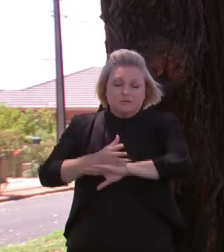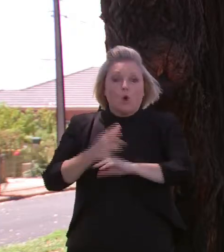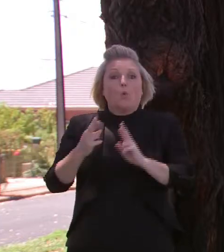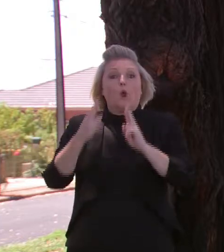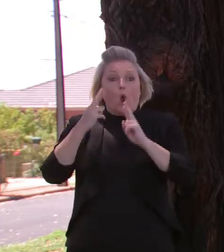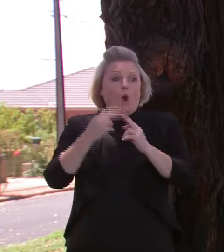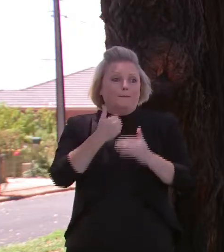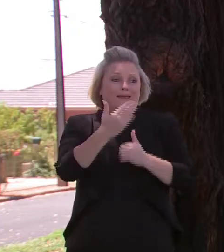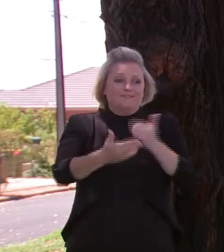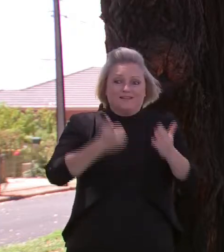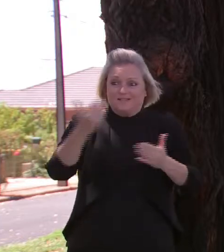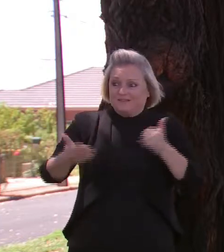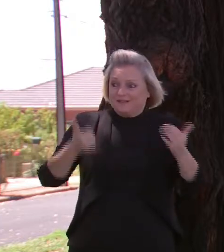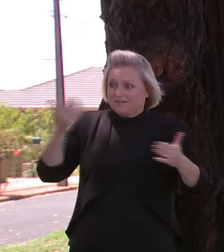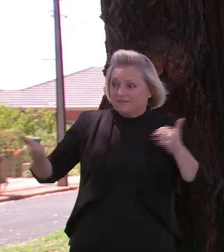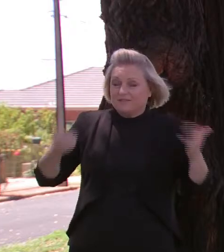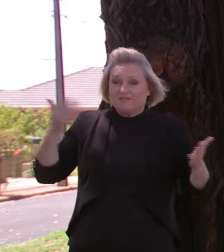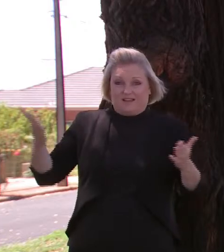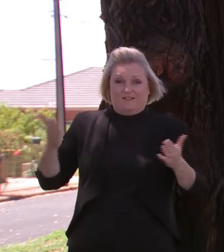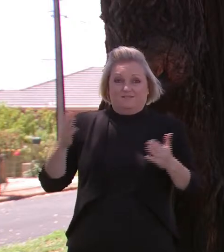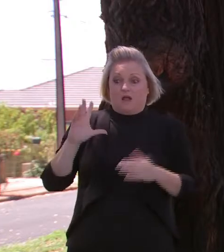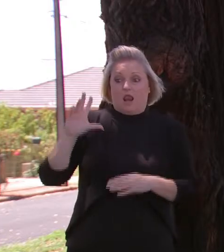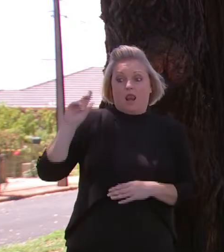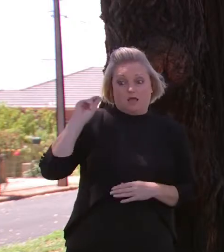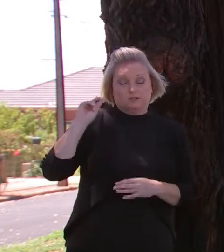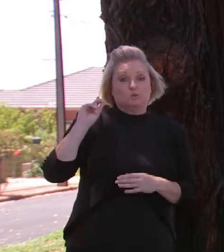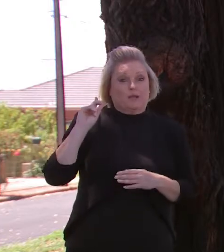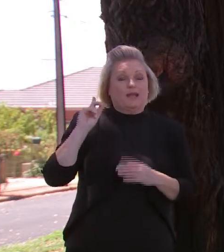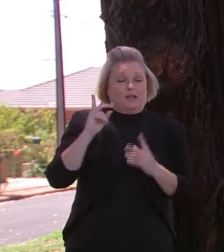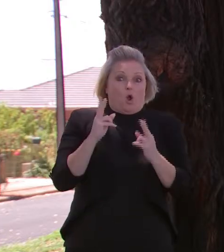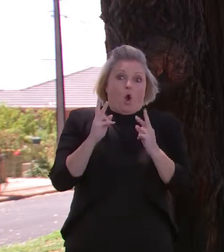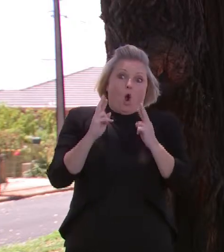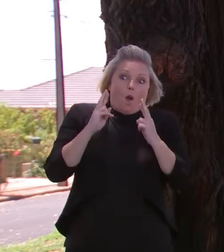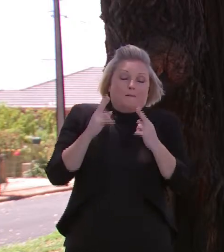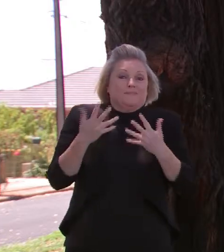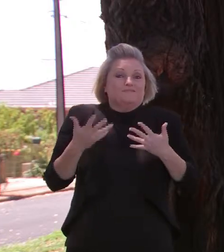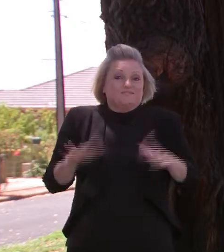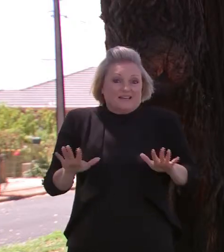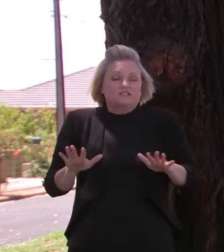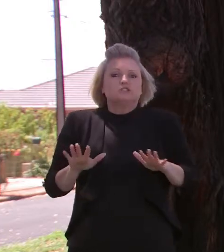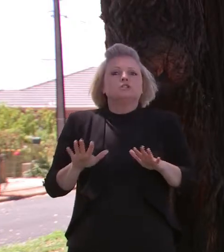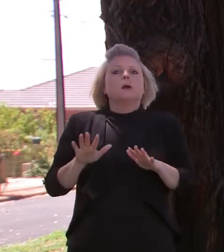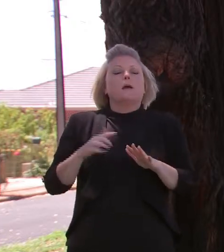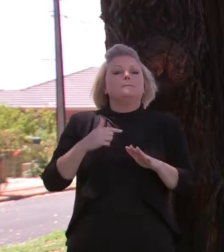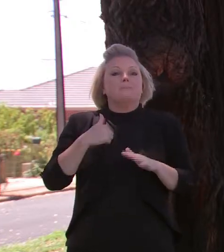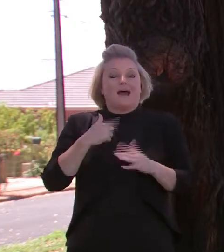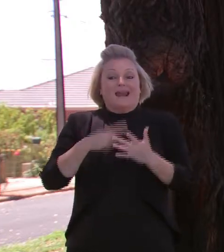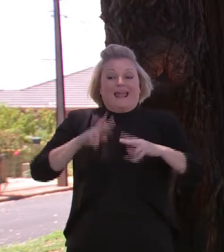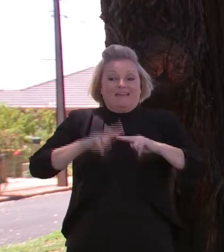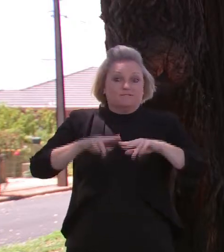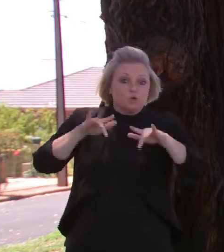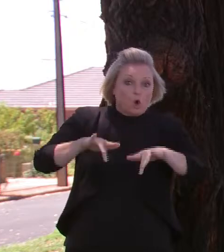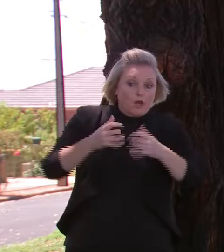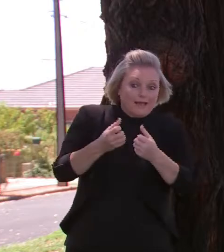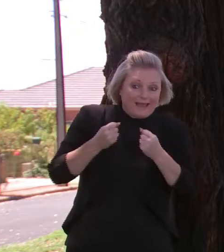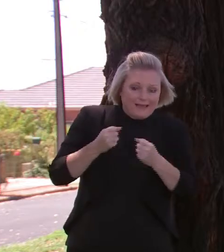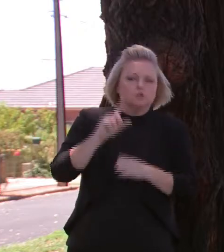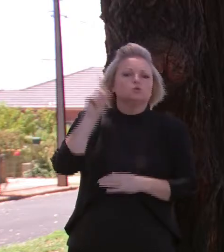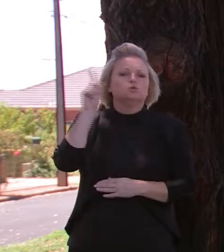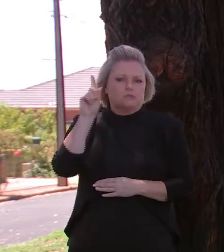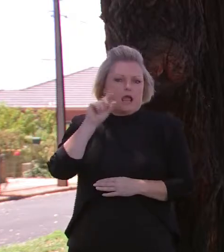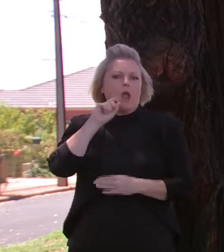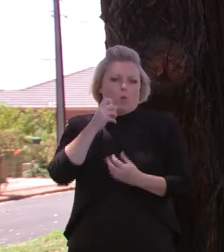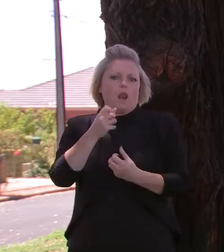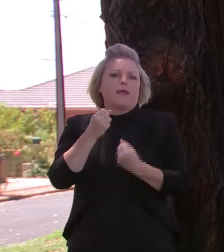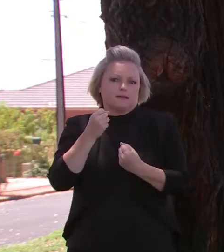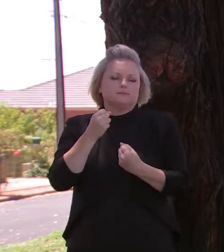those sites by the end of last week, and my understanding is that those metropolitan sites will be receiving those RAT tests today, and